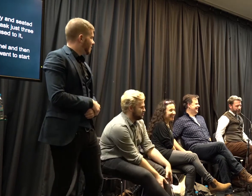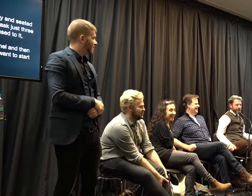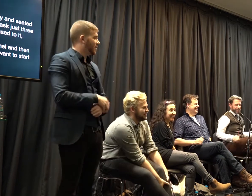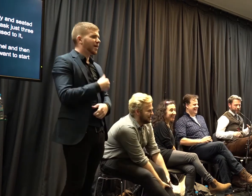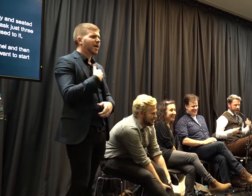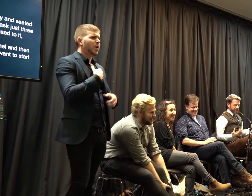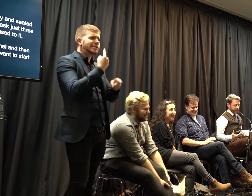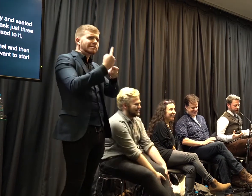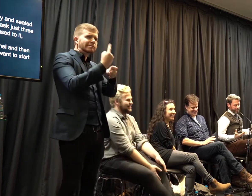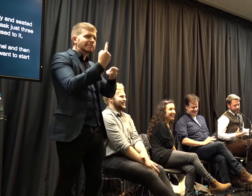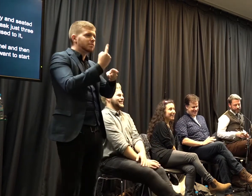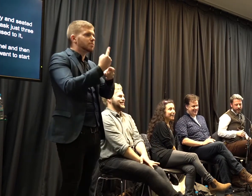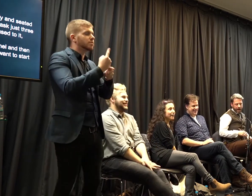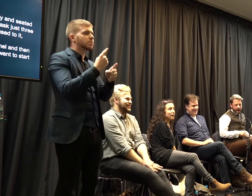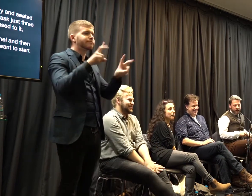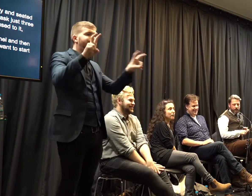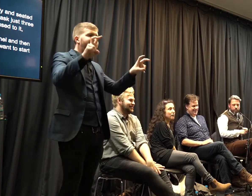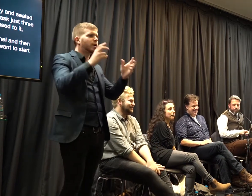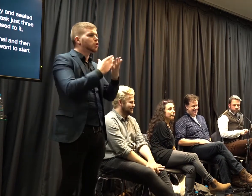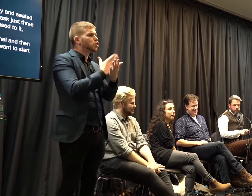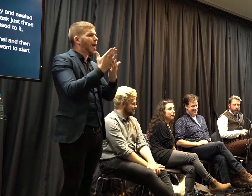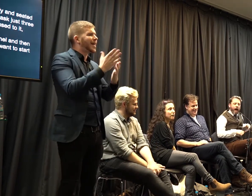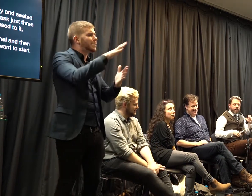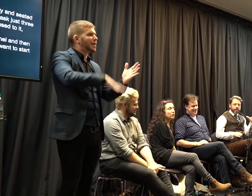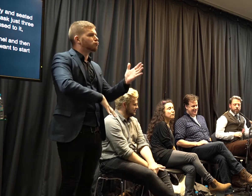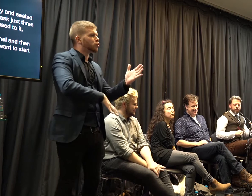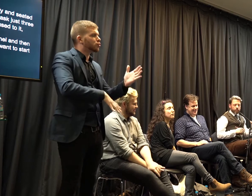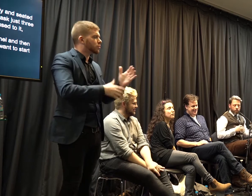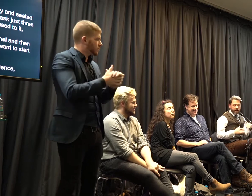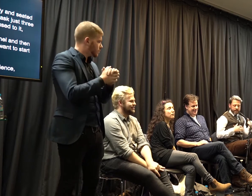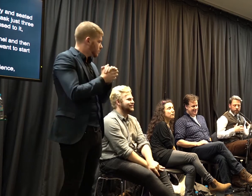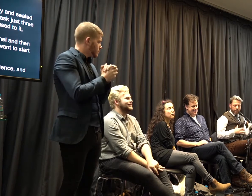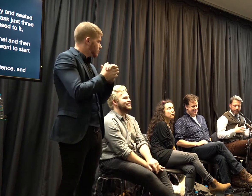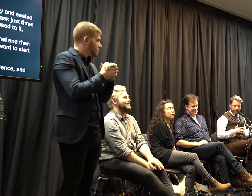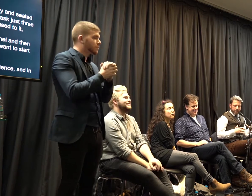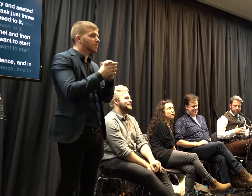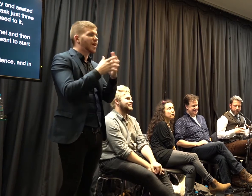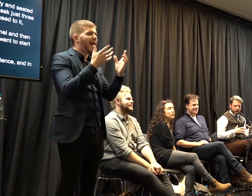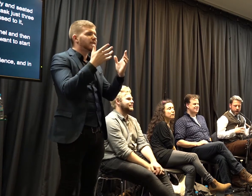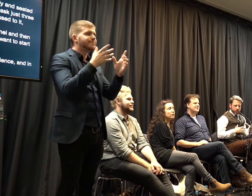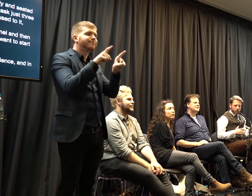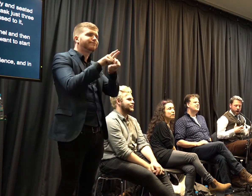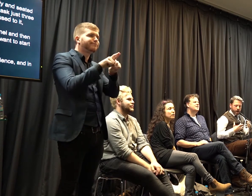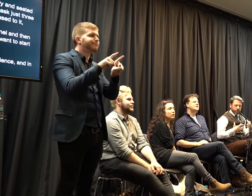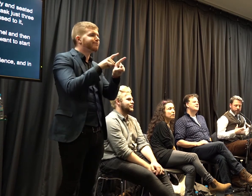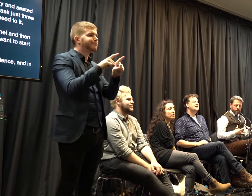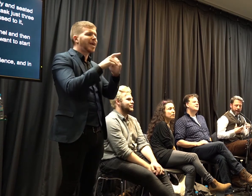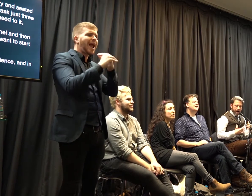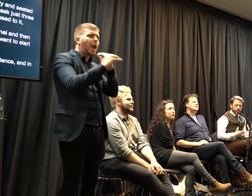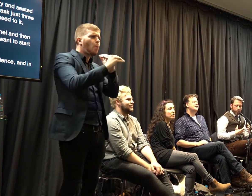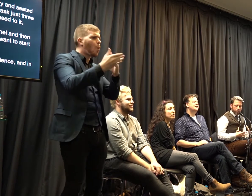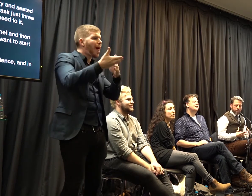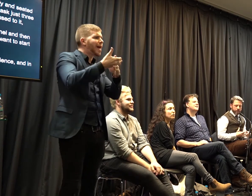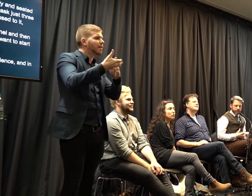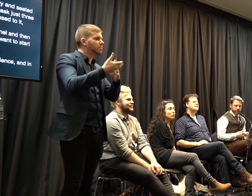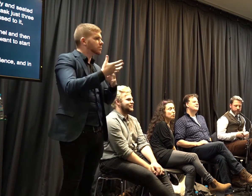We talked a lot about shared experience, and in some ways equal access. So I want to know,